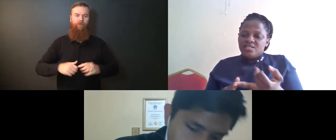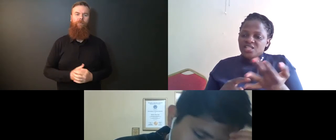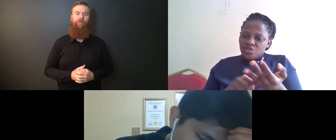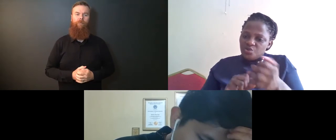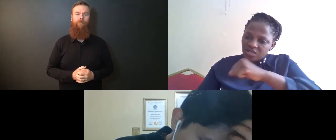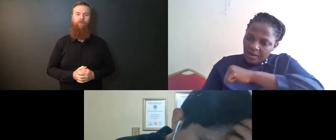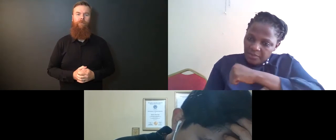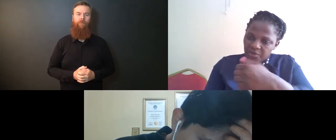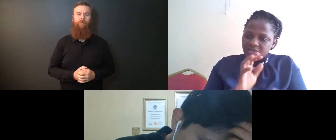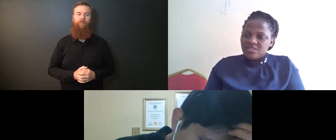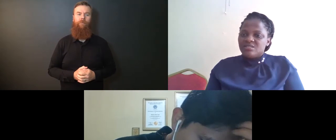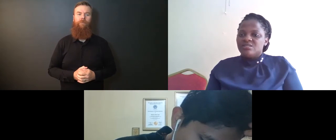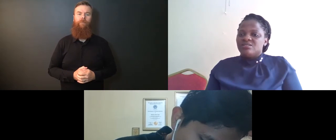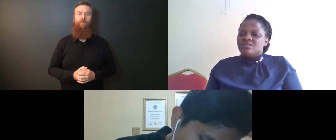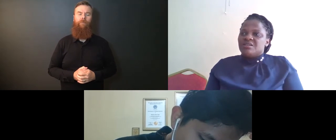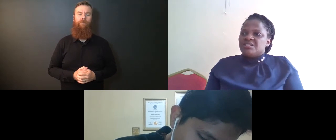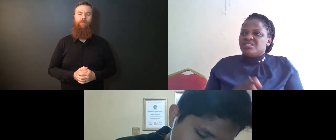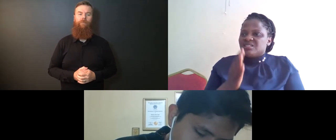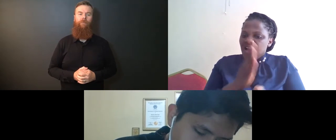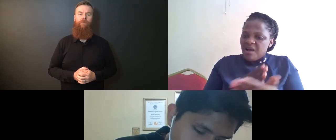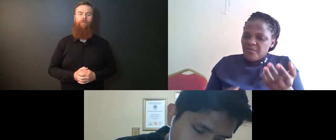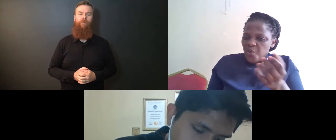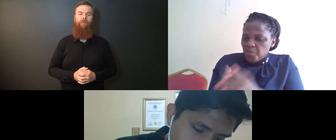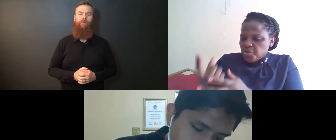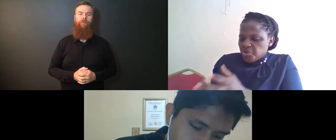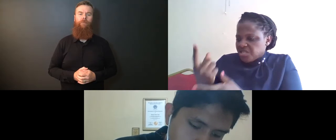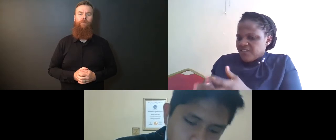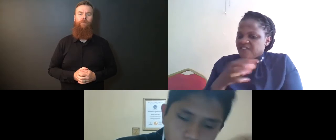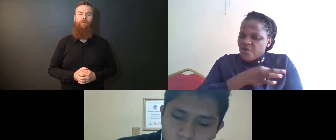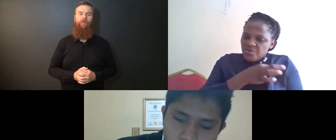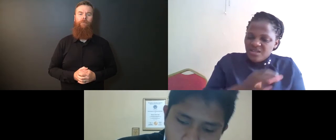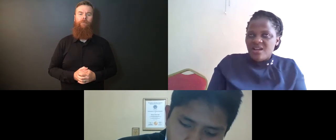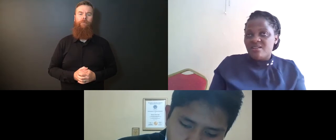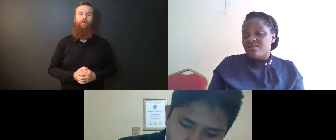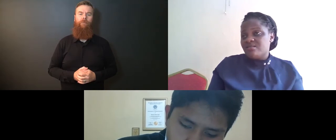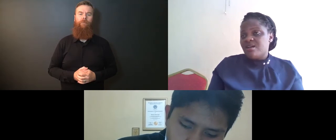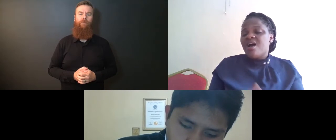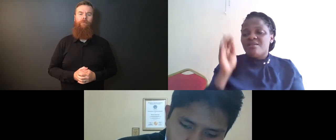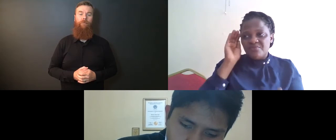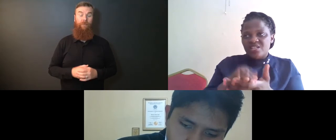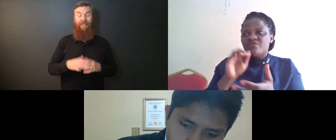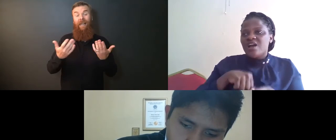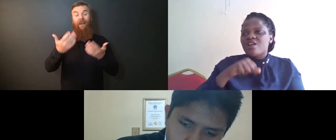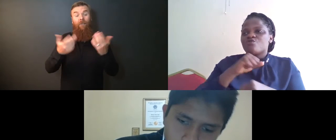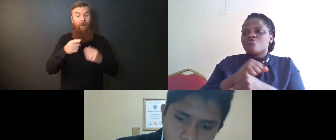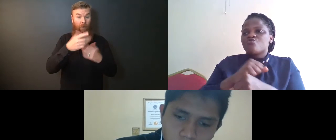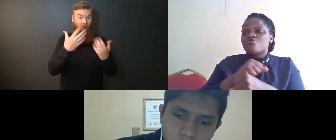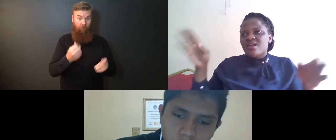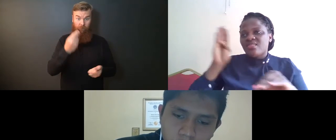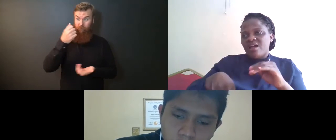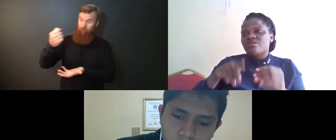with the different funds once attained, I know they can ably support and also come up with